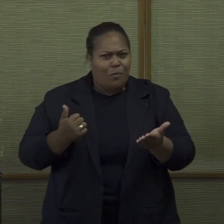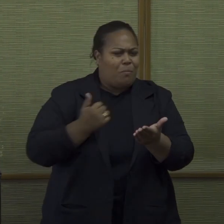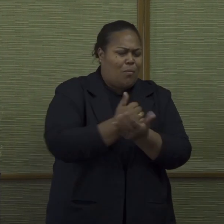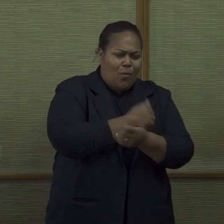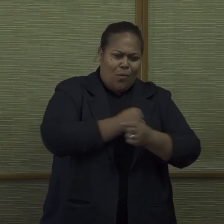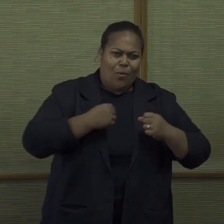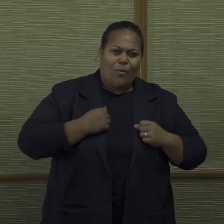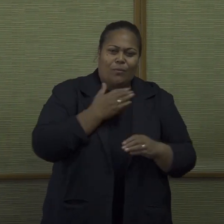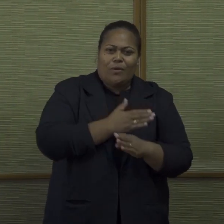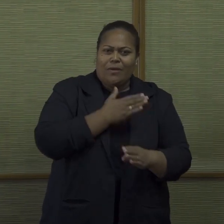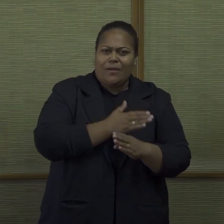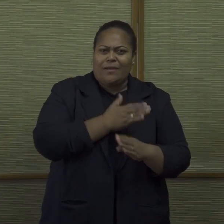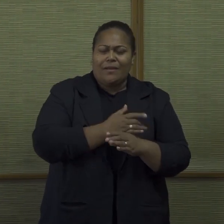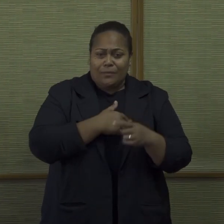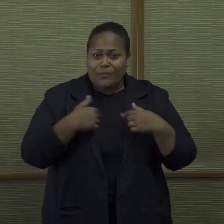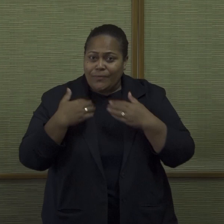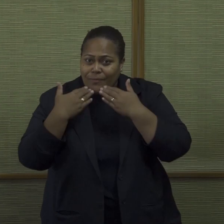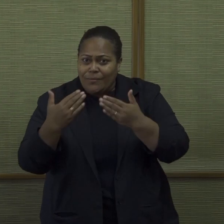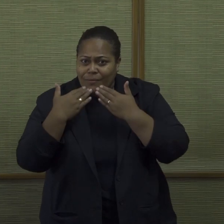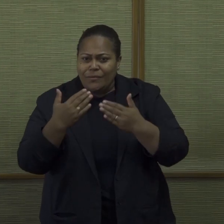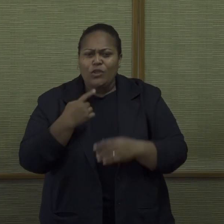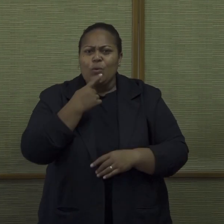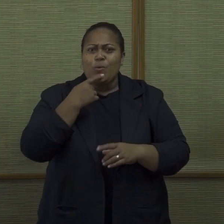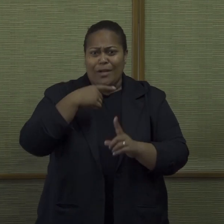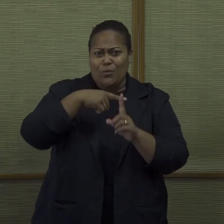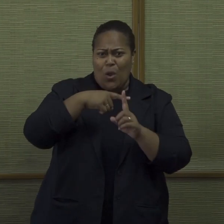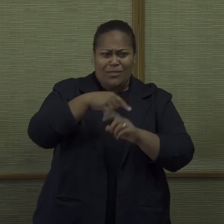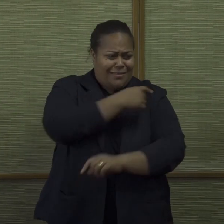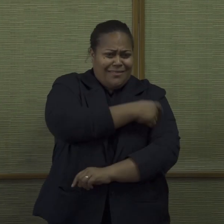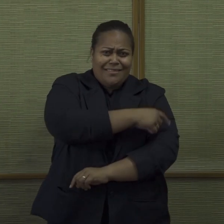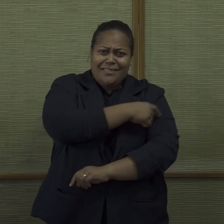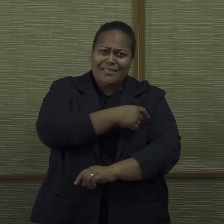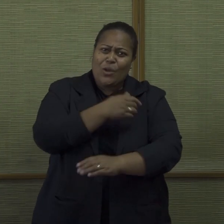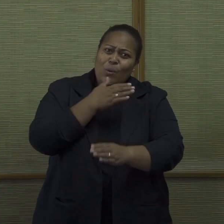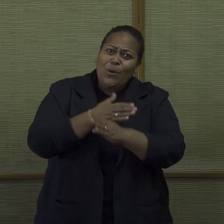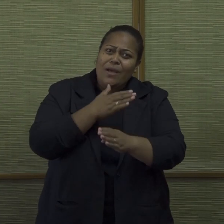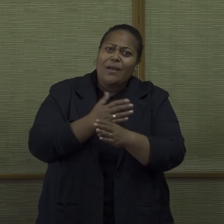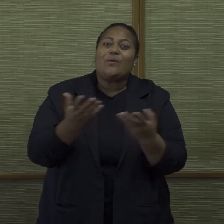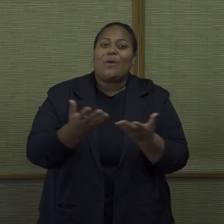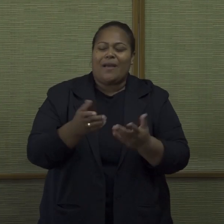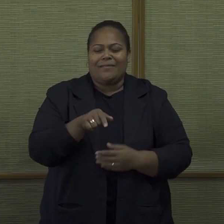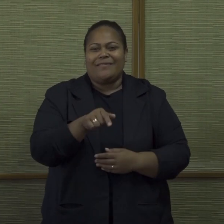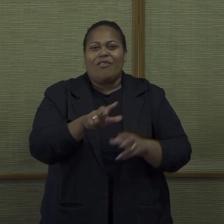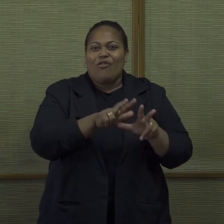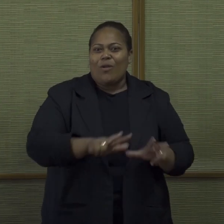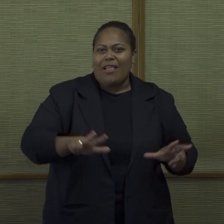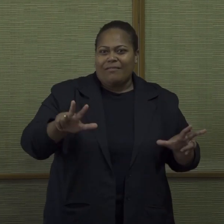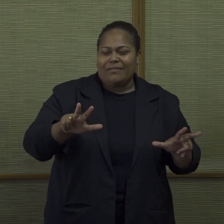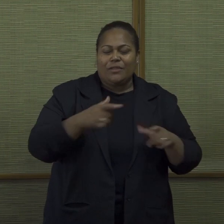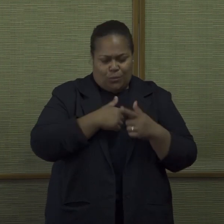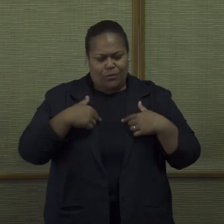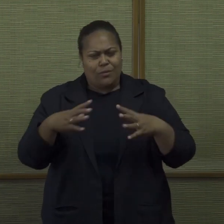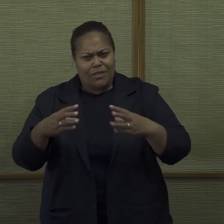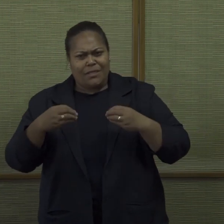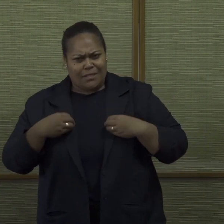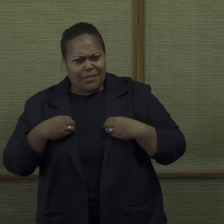on the ground. I acknowledge the Red Cross for commencement of work in Vanua Levu. We have been receiving